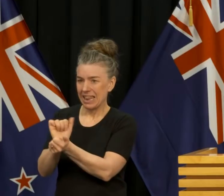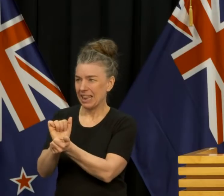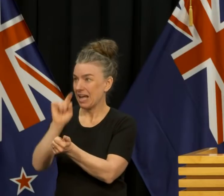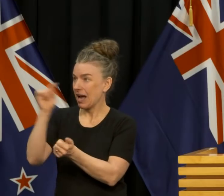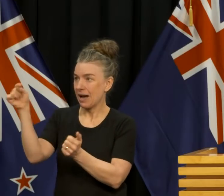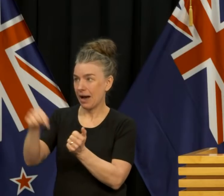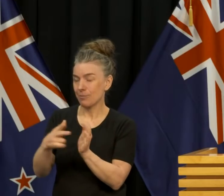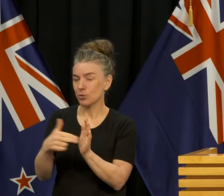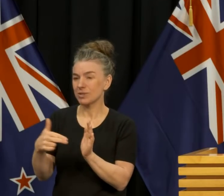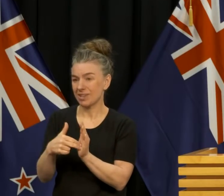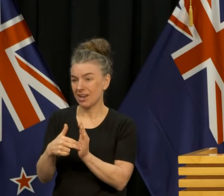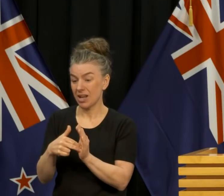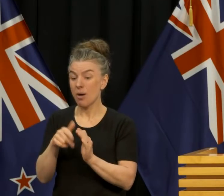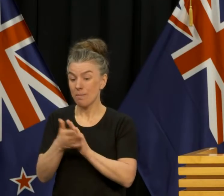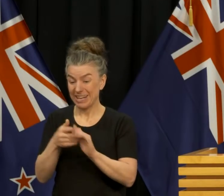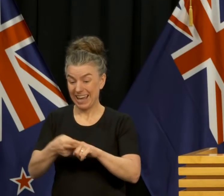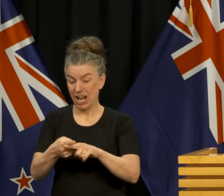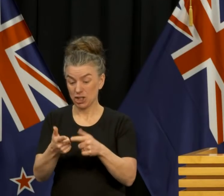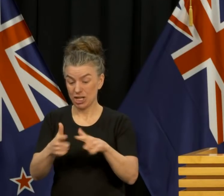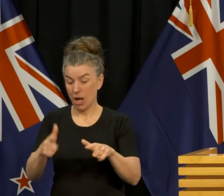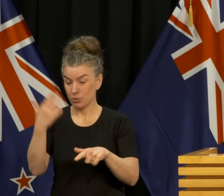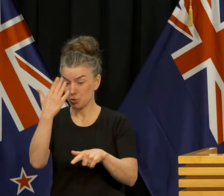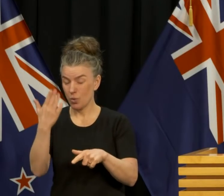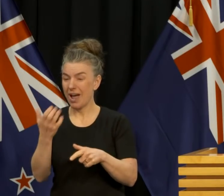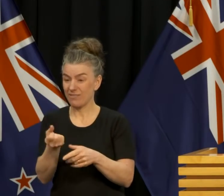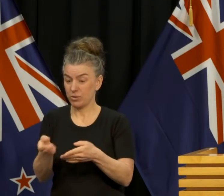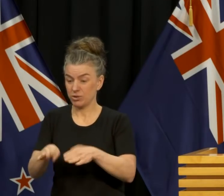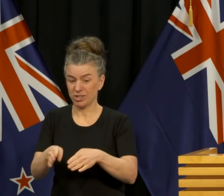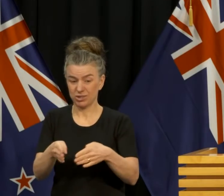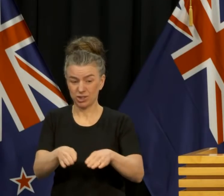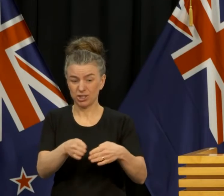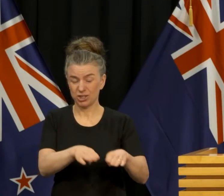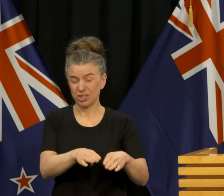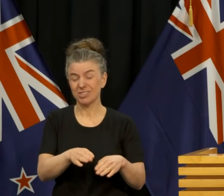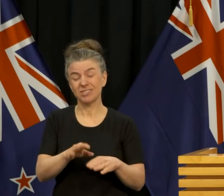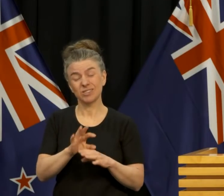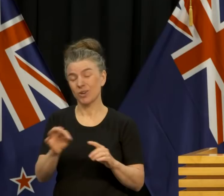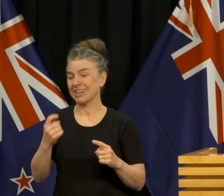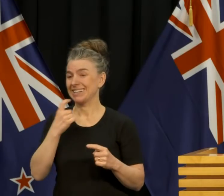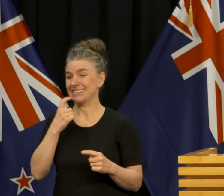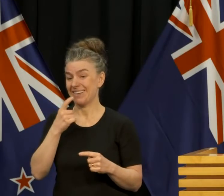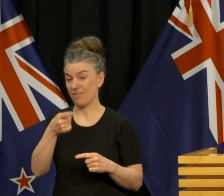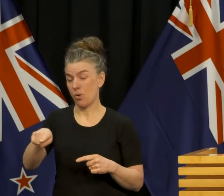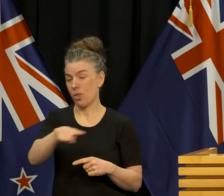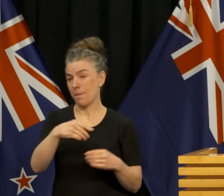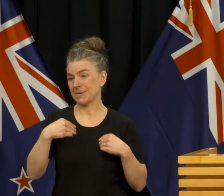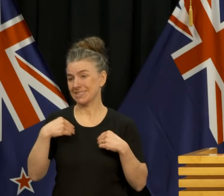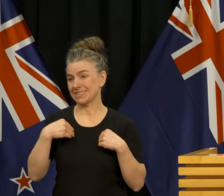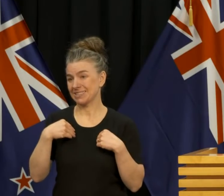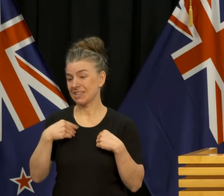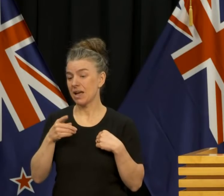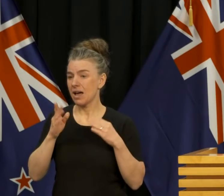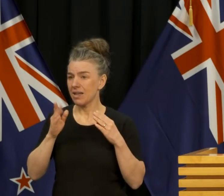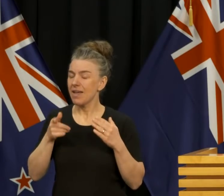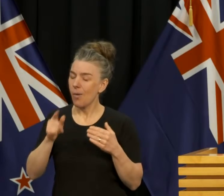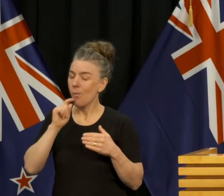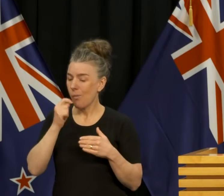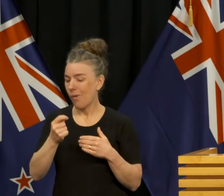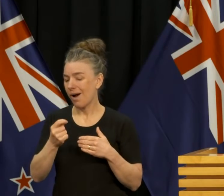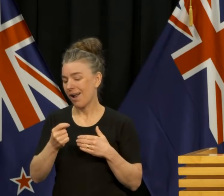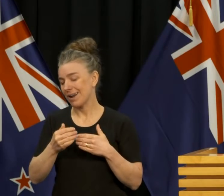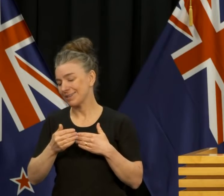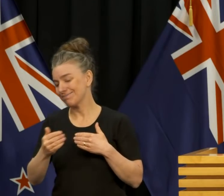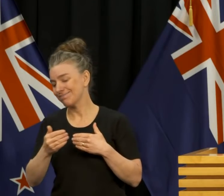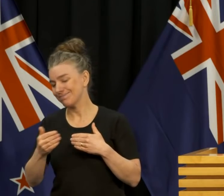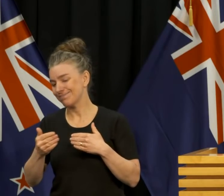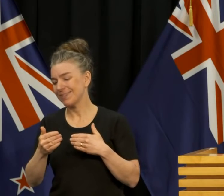and that is a really tough, and they're often here for quite a short period of time as well. So life is very difficult for them. They are going to have a period of time where they will